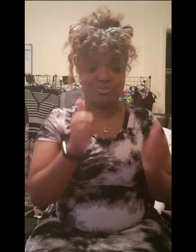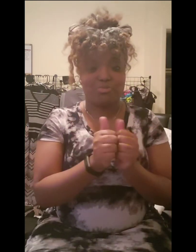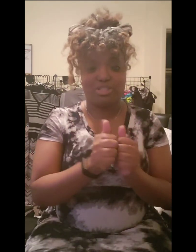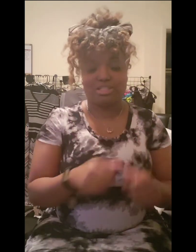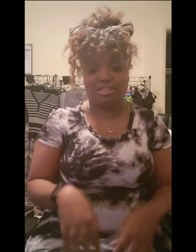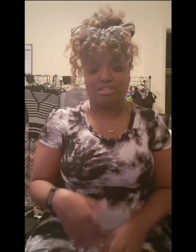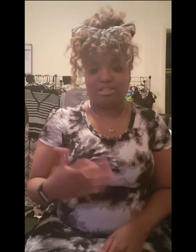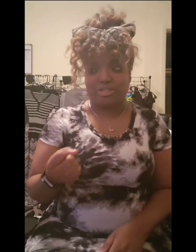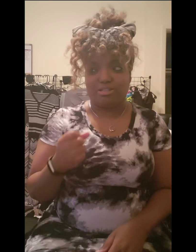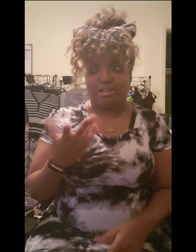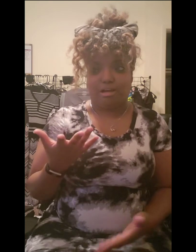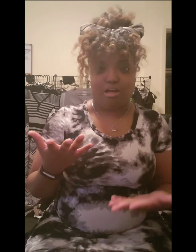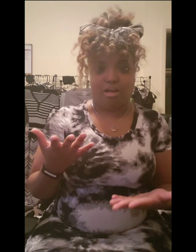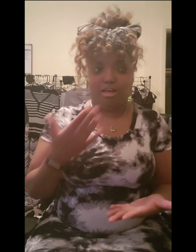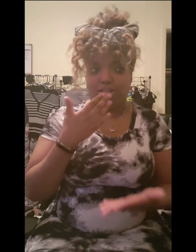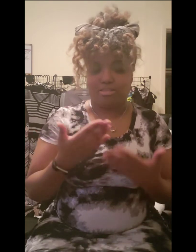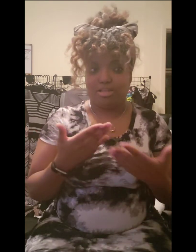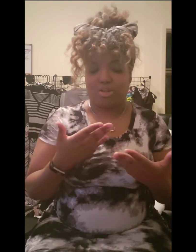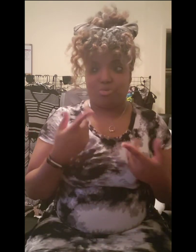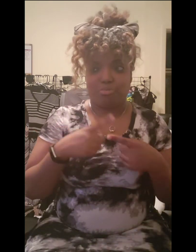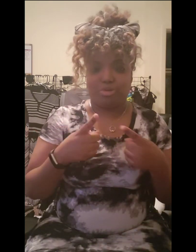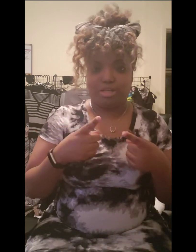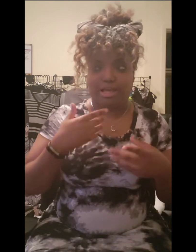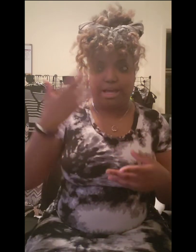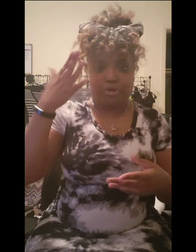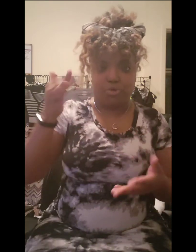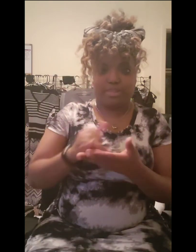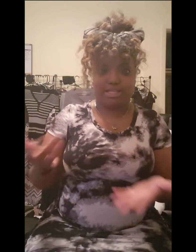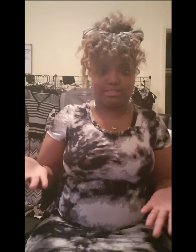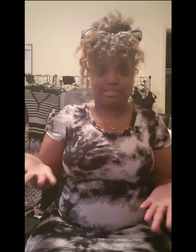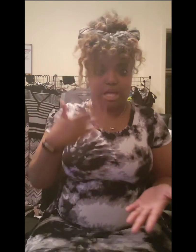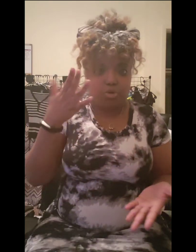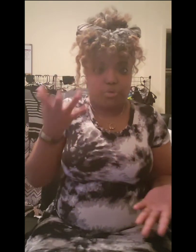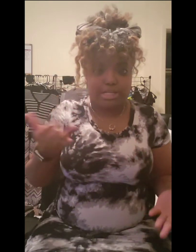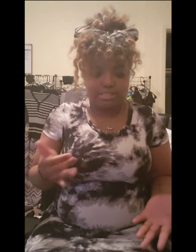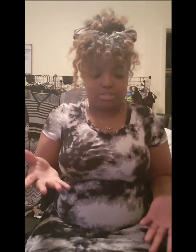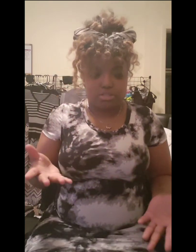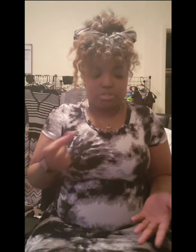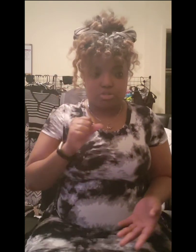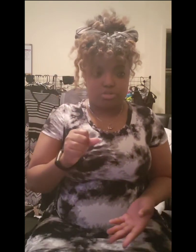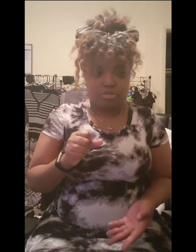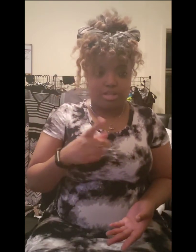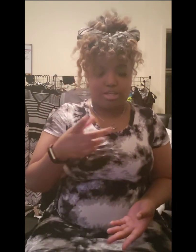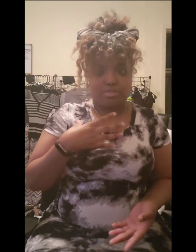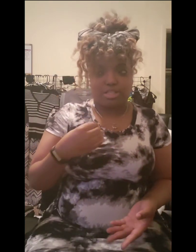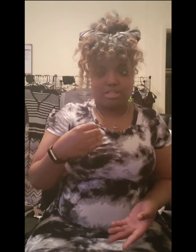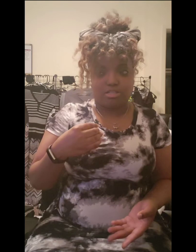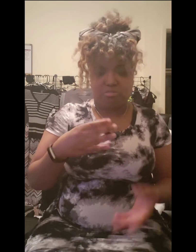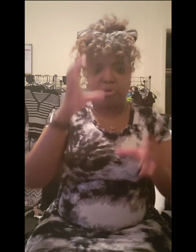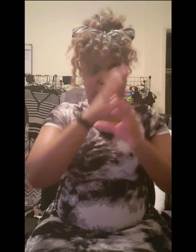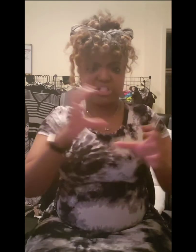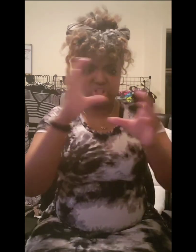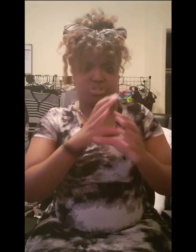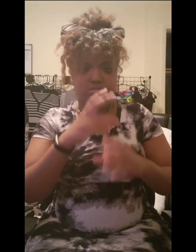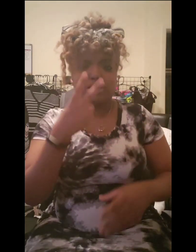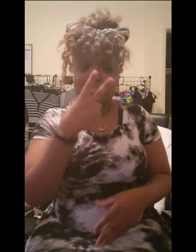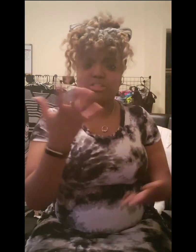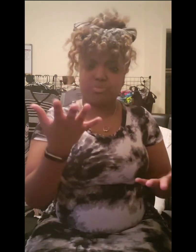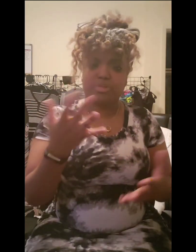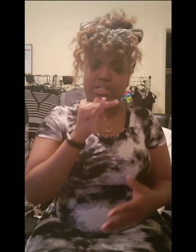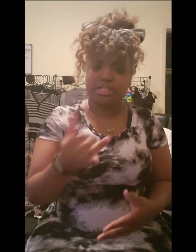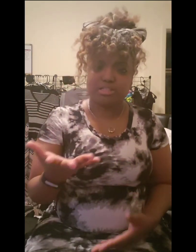that is. Like, I don't have that. And he was just like, no, you do have it. It's a genetic disorder. And